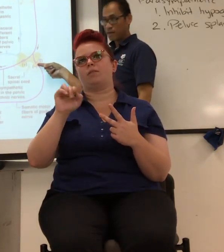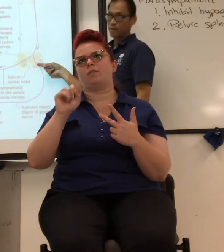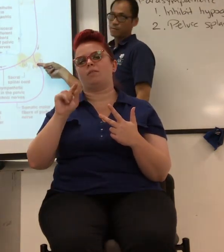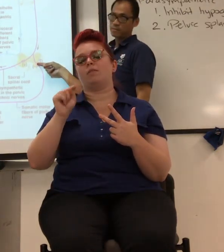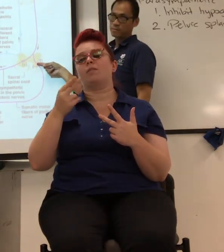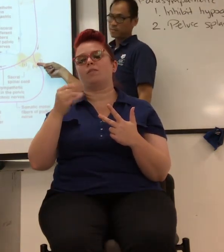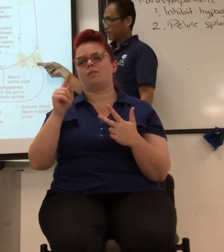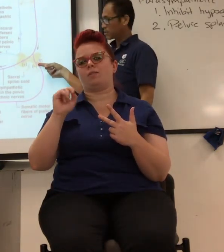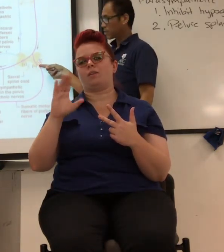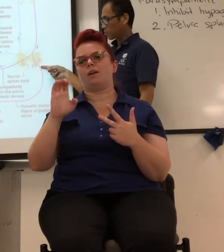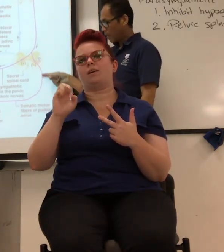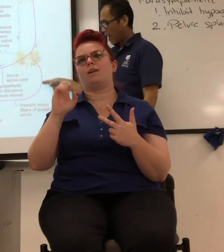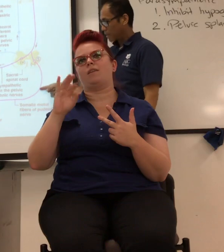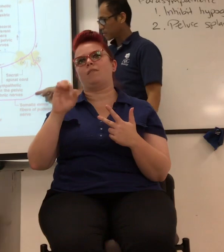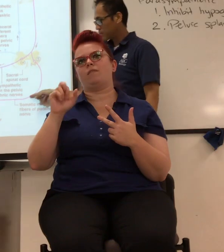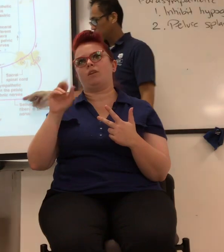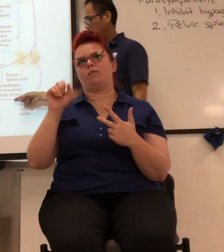Stimulate the detrusor